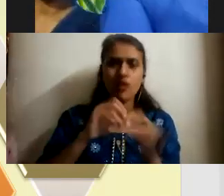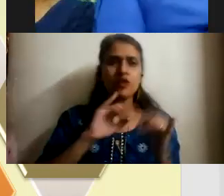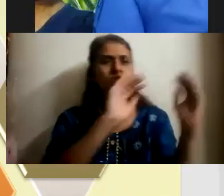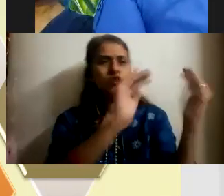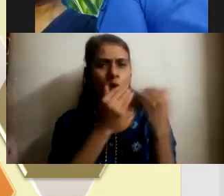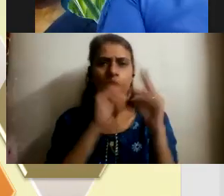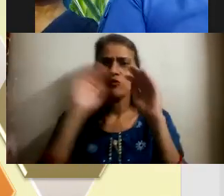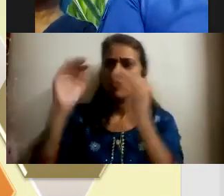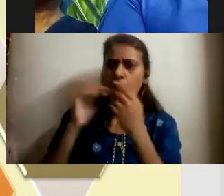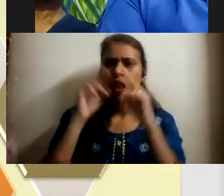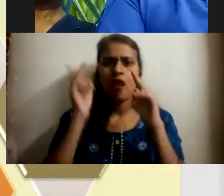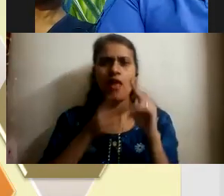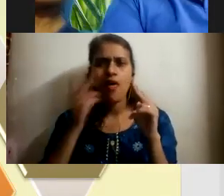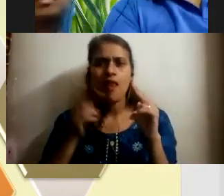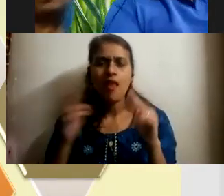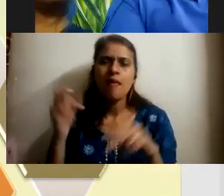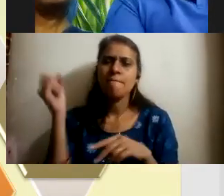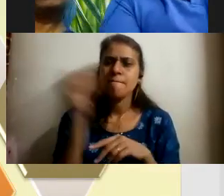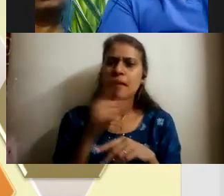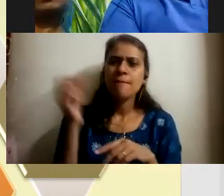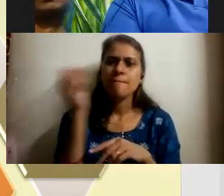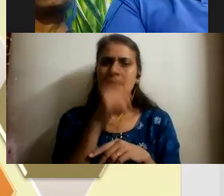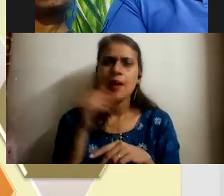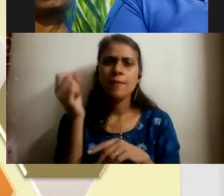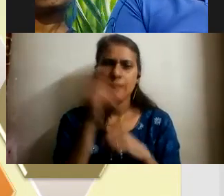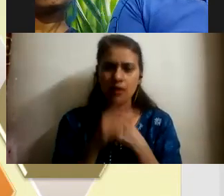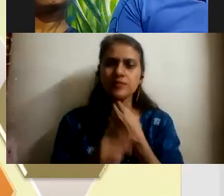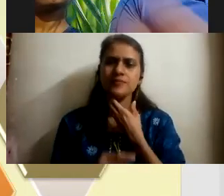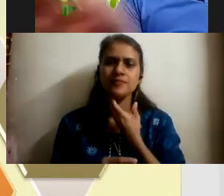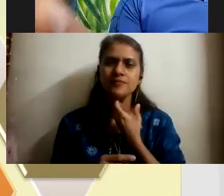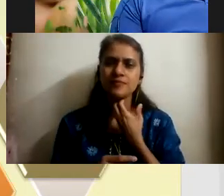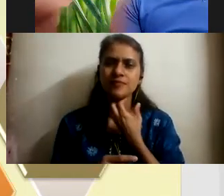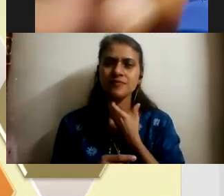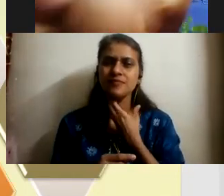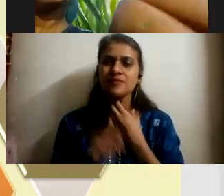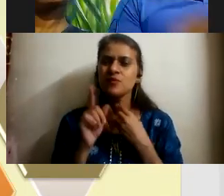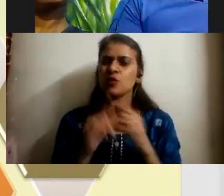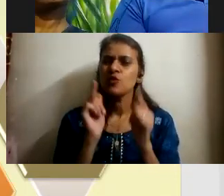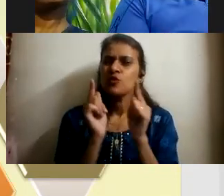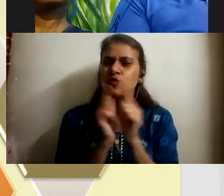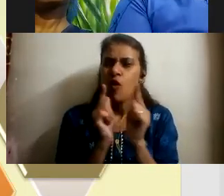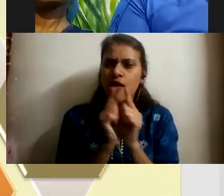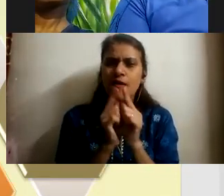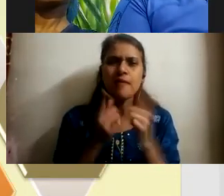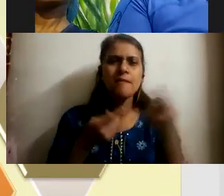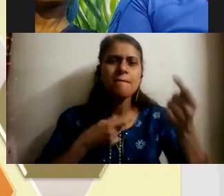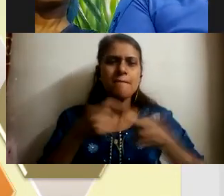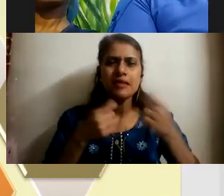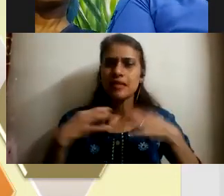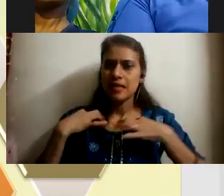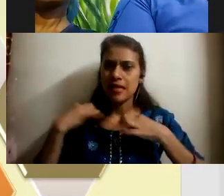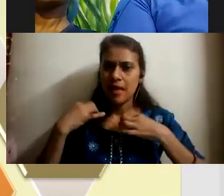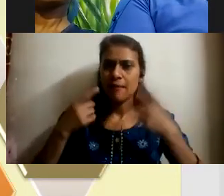we meet every month. So there are small specific businesses, like garment businesses